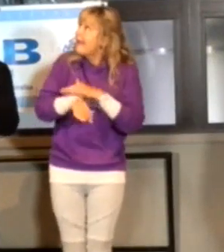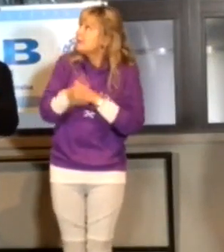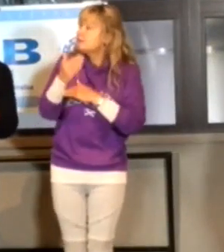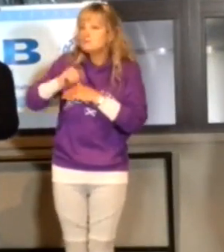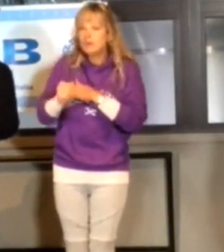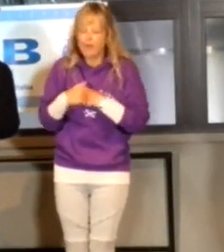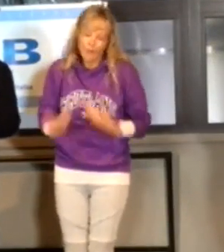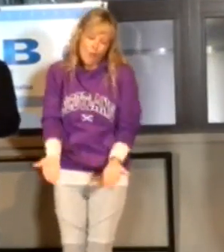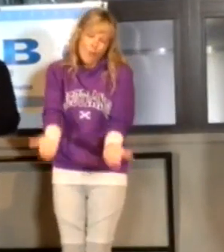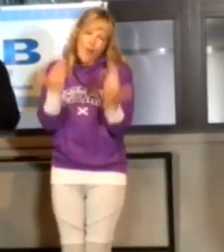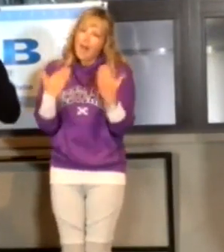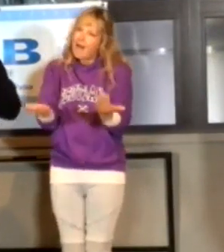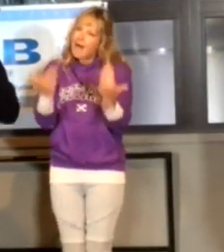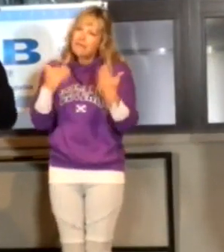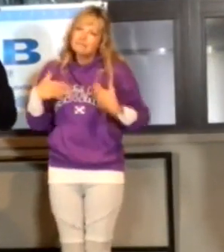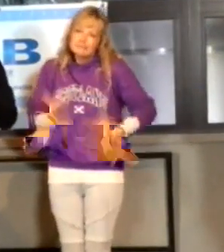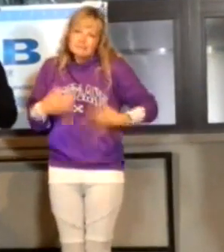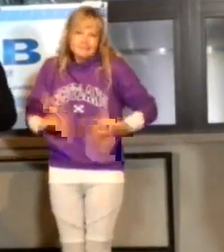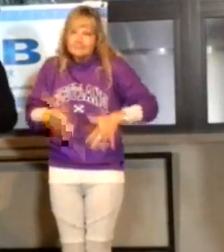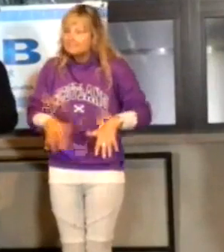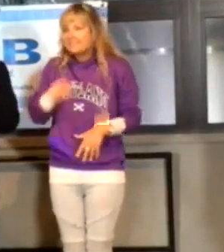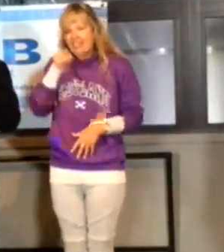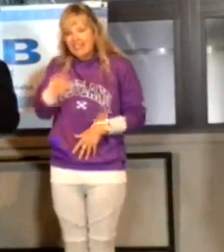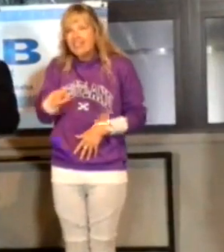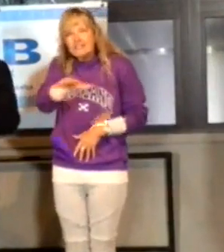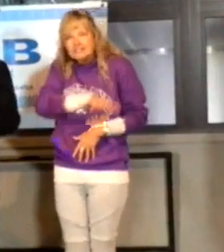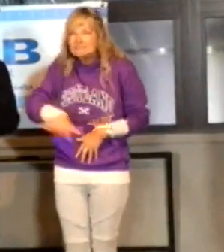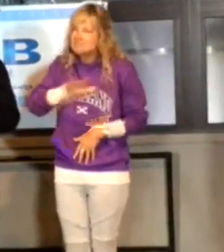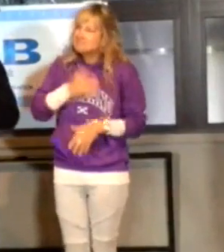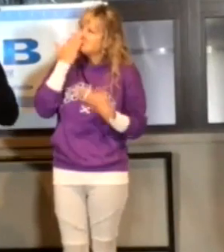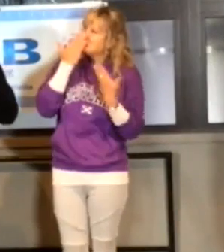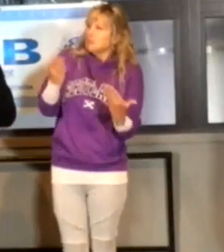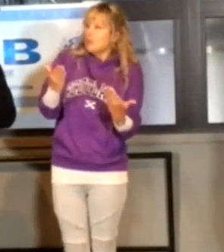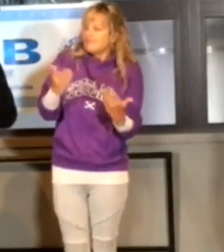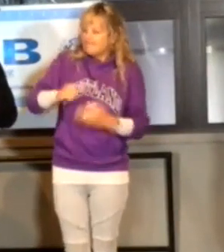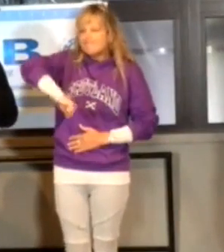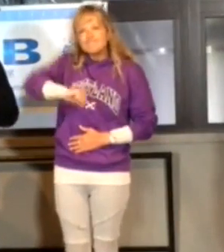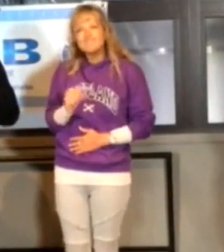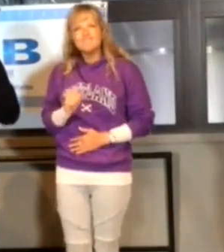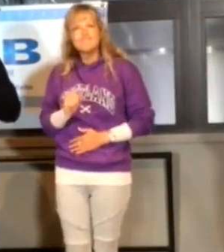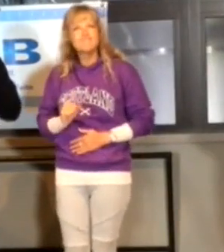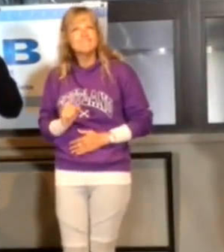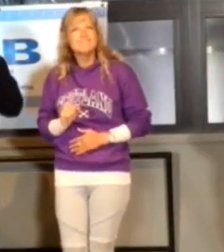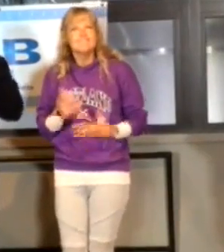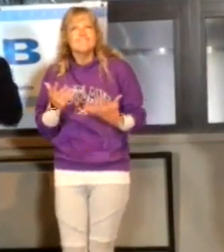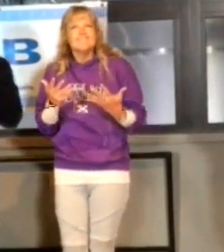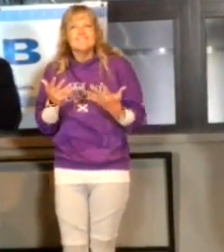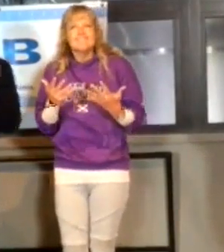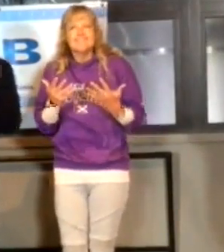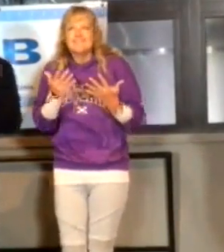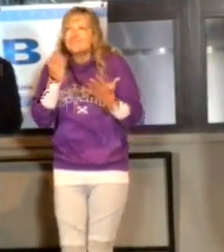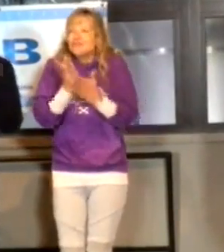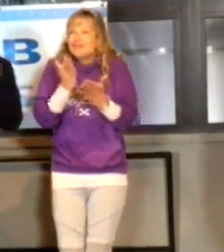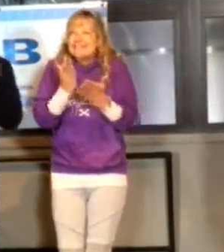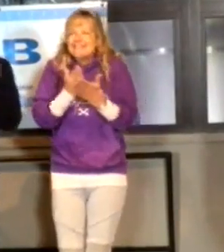Scots welcome us. And still it continues. That shows that Scotland is a very,